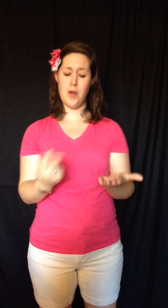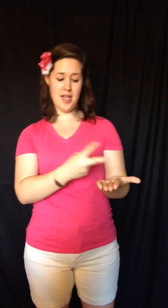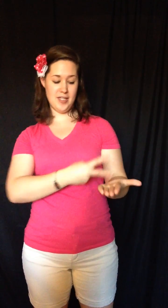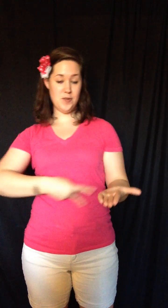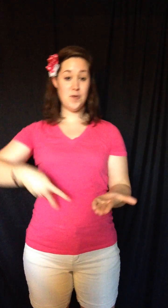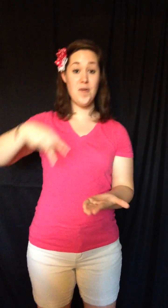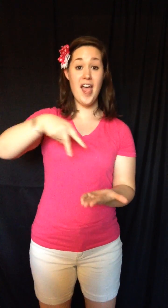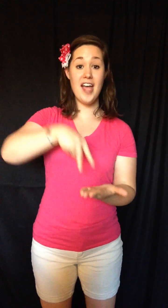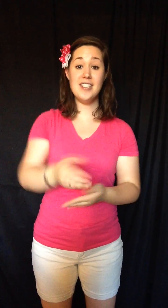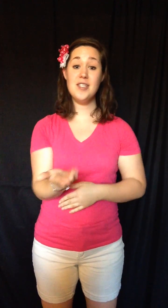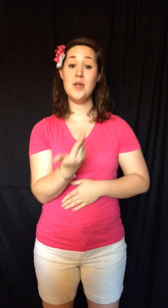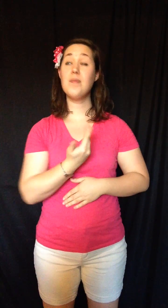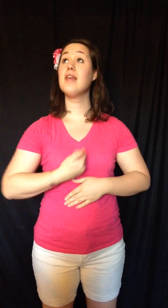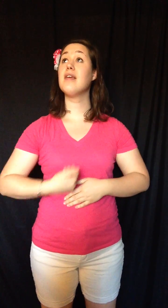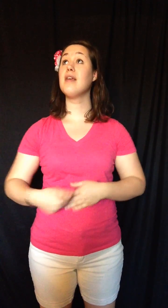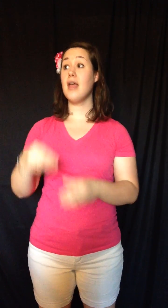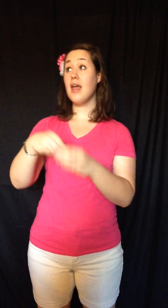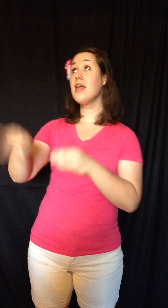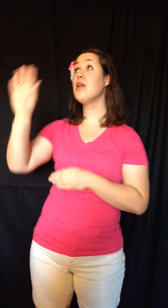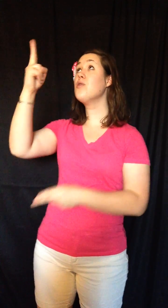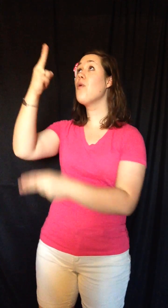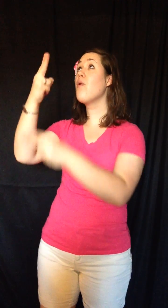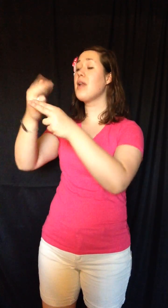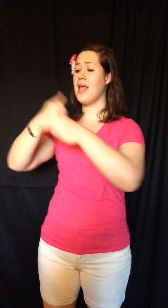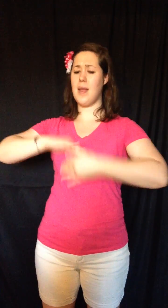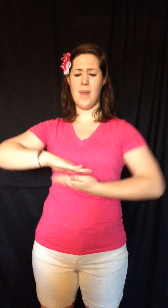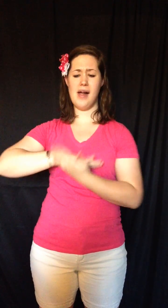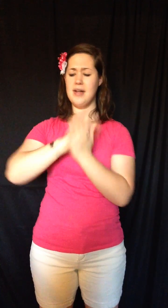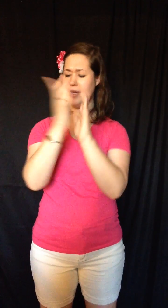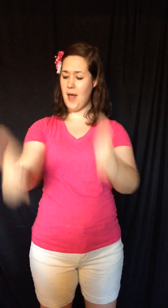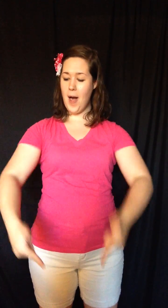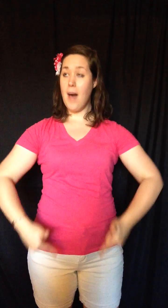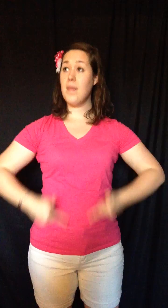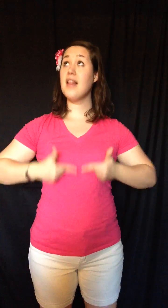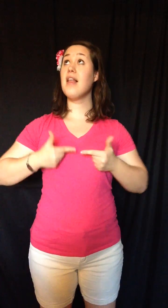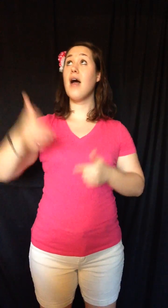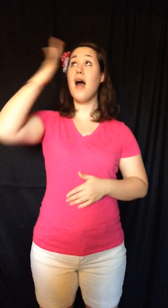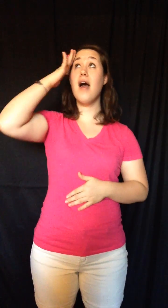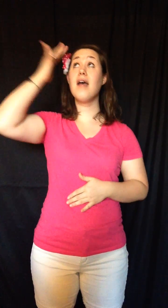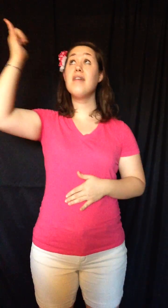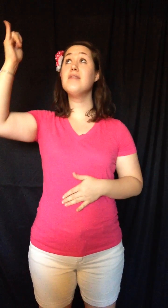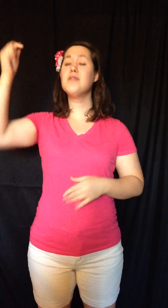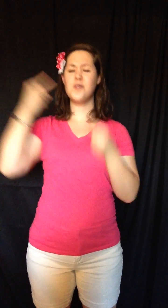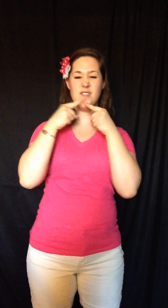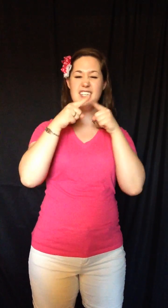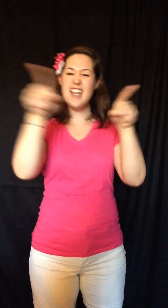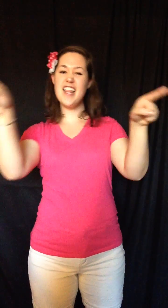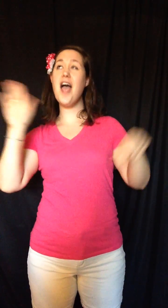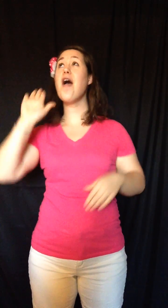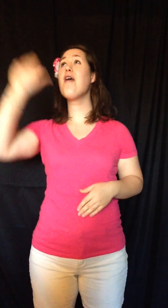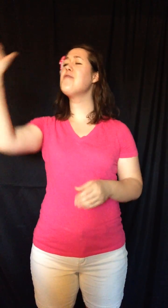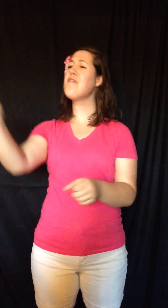resurrecting me In Your name I come alive alive To declare your